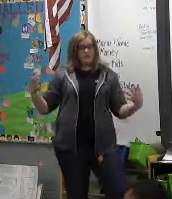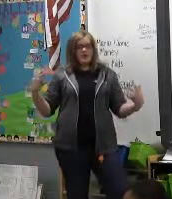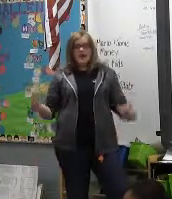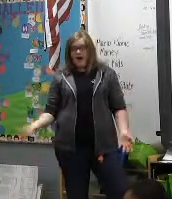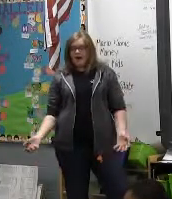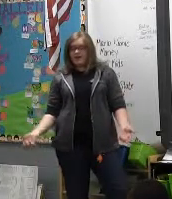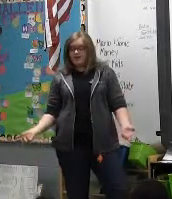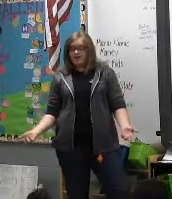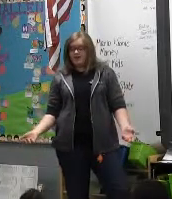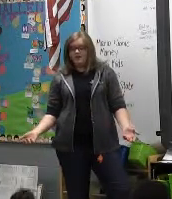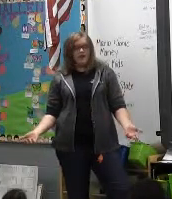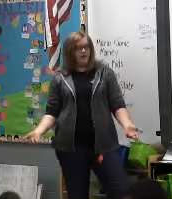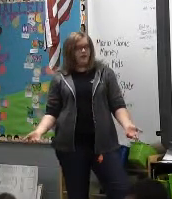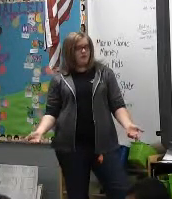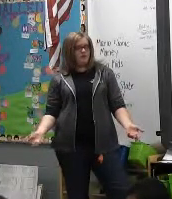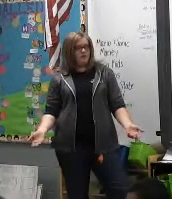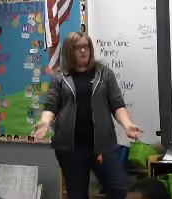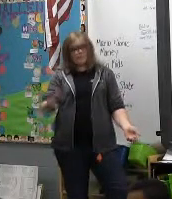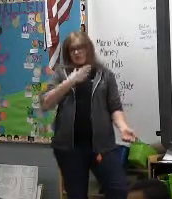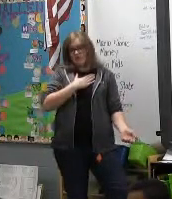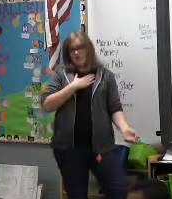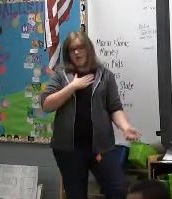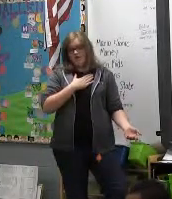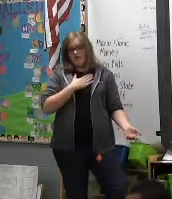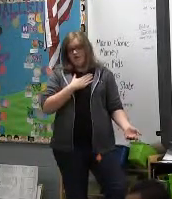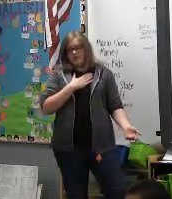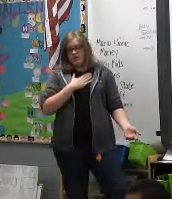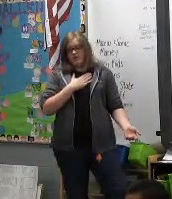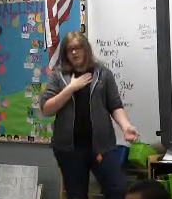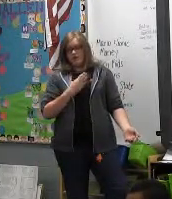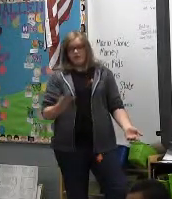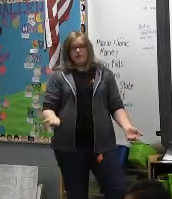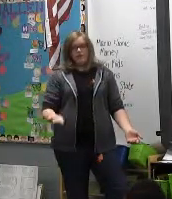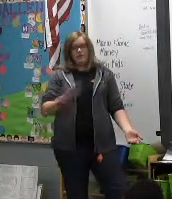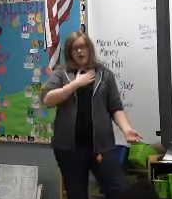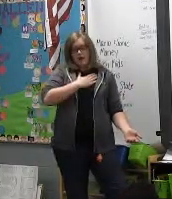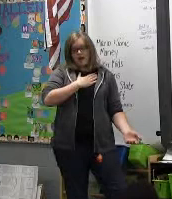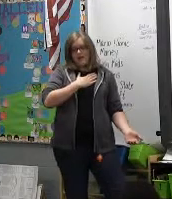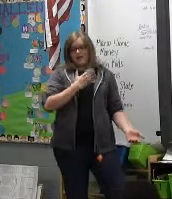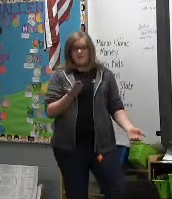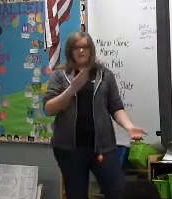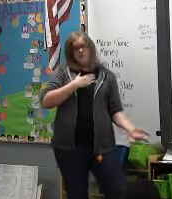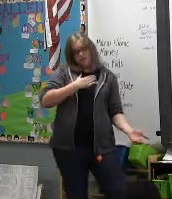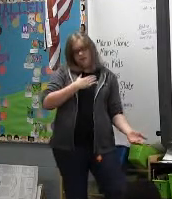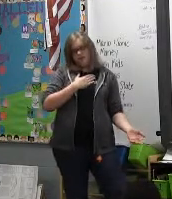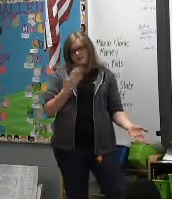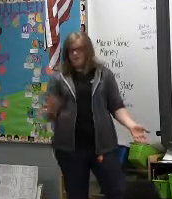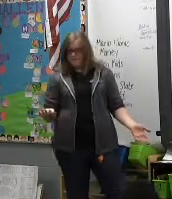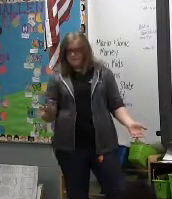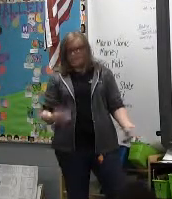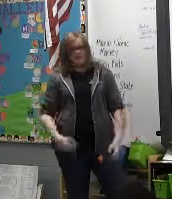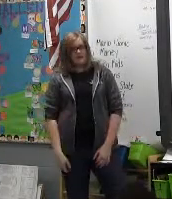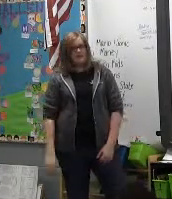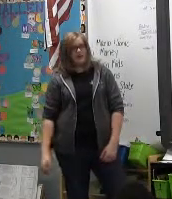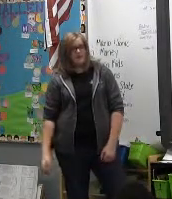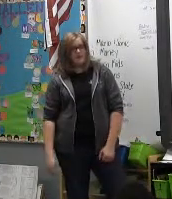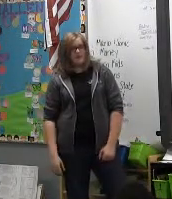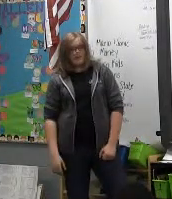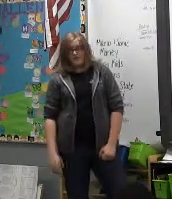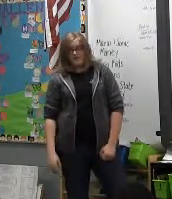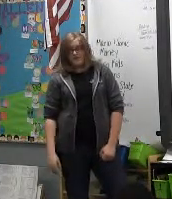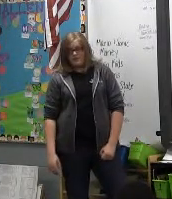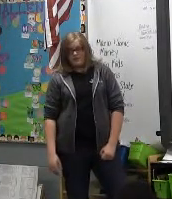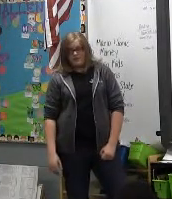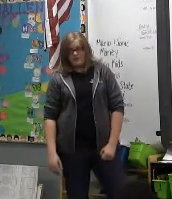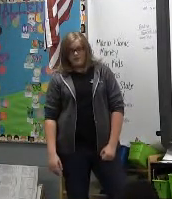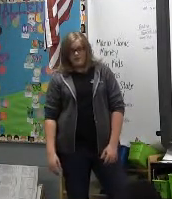So when you say I in sign language, you just point to yourself. So I, me, or anything like that.